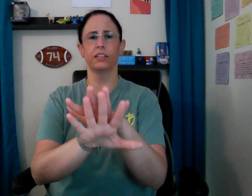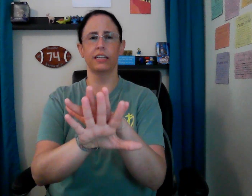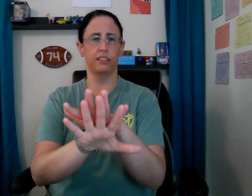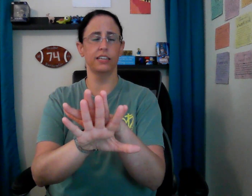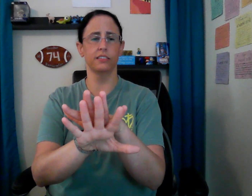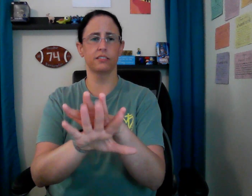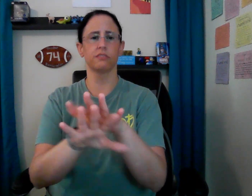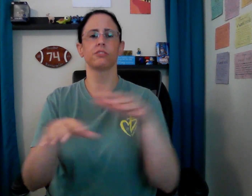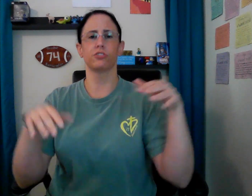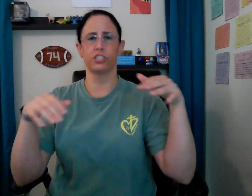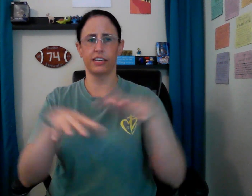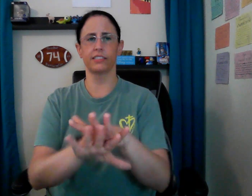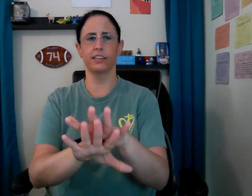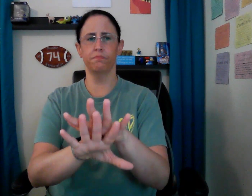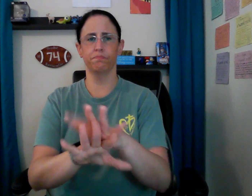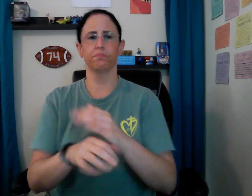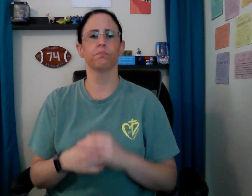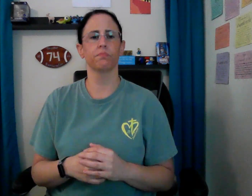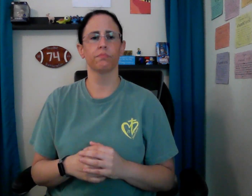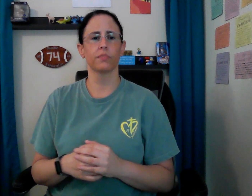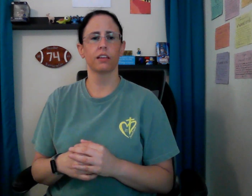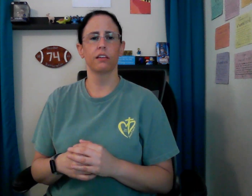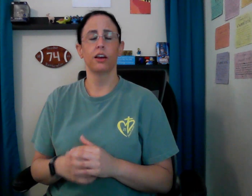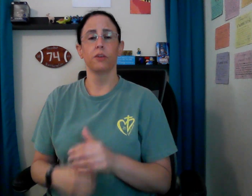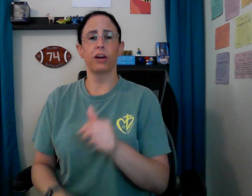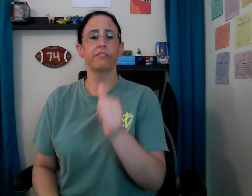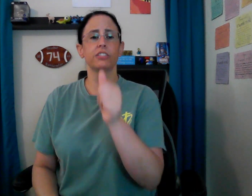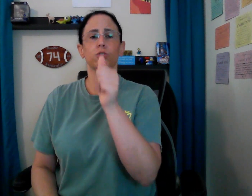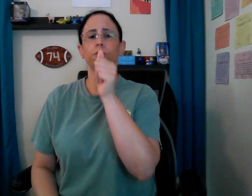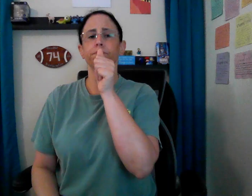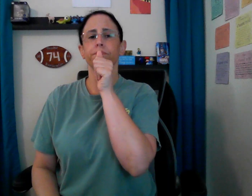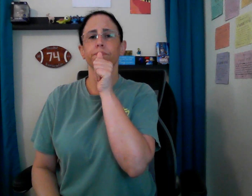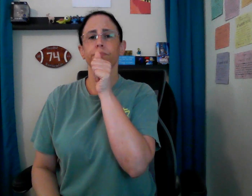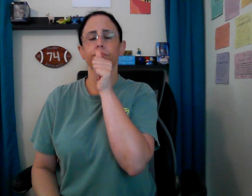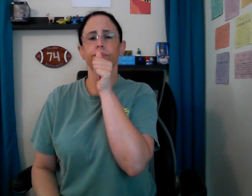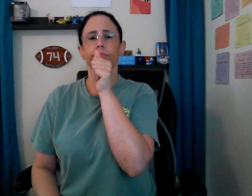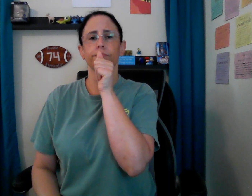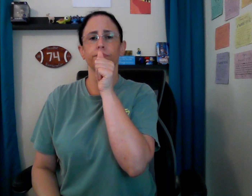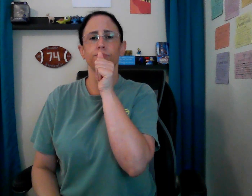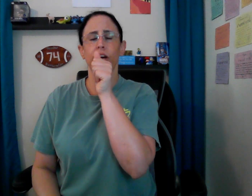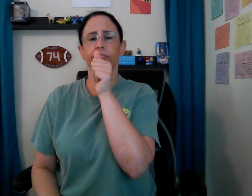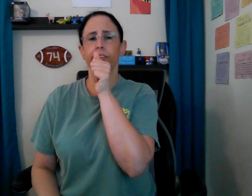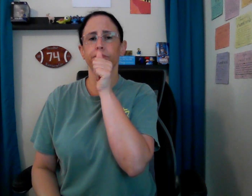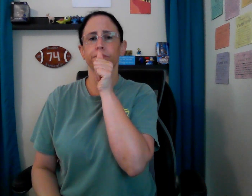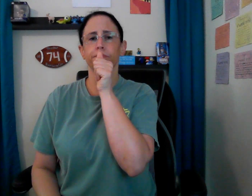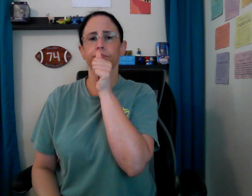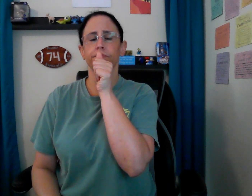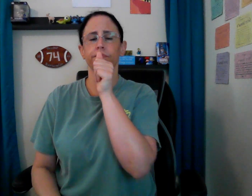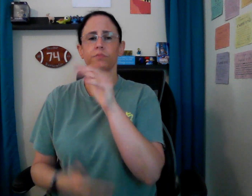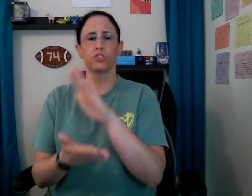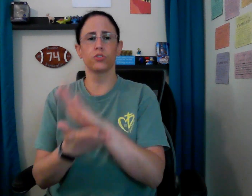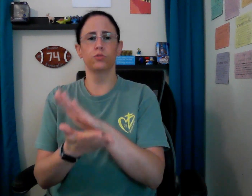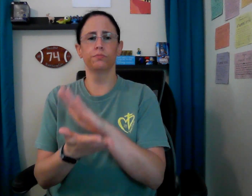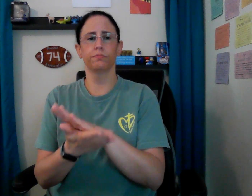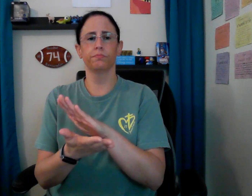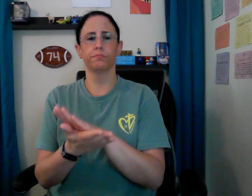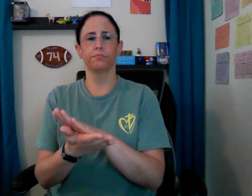like this, so just a heads up. Private school, private school.